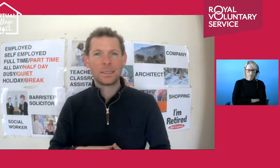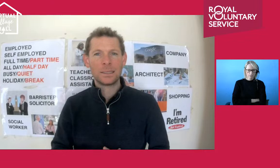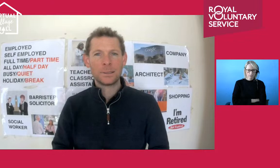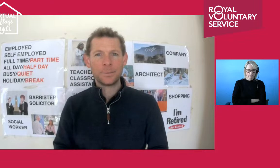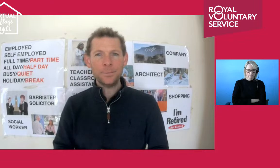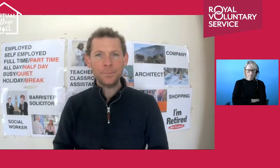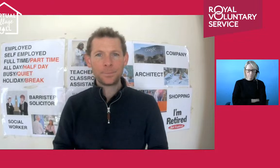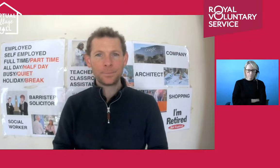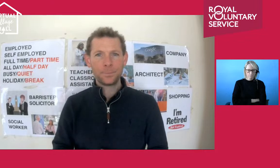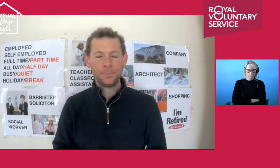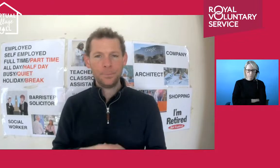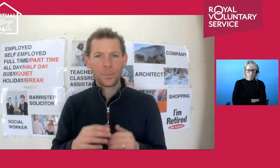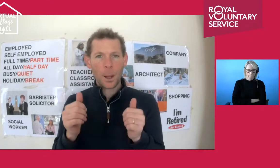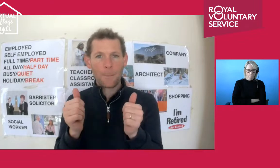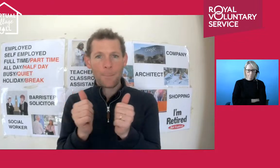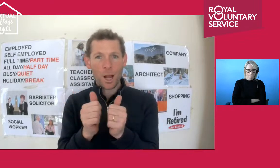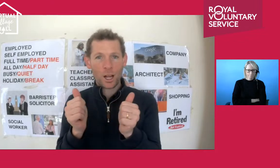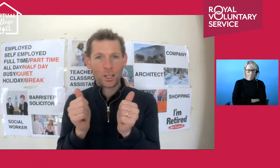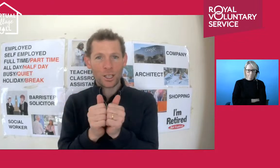Wife.